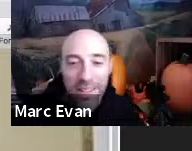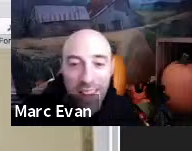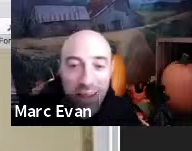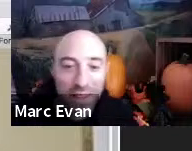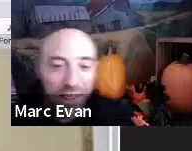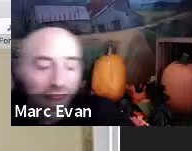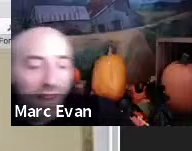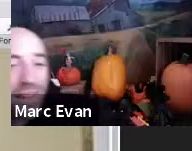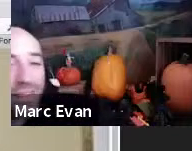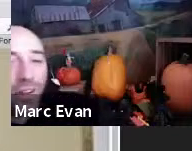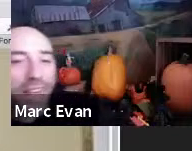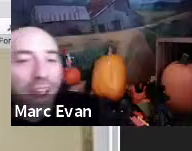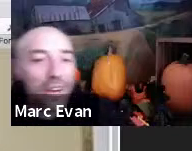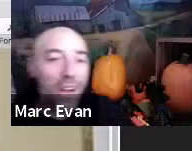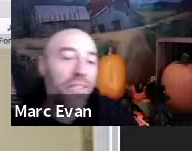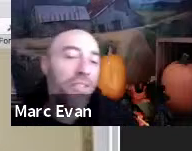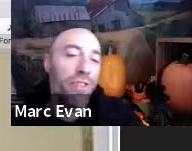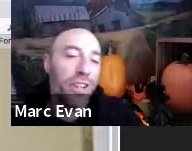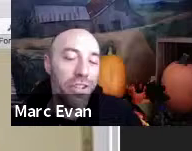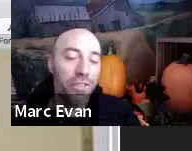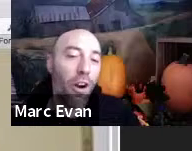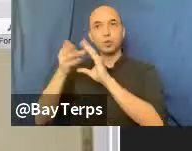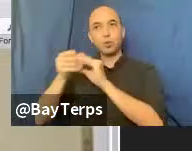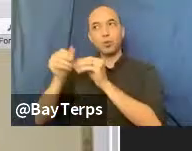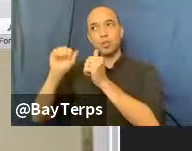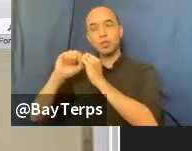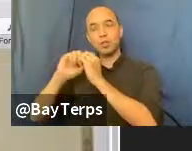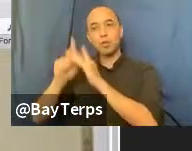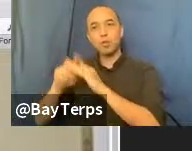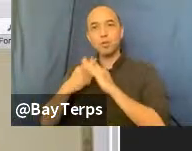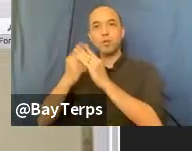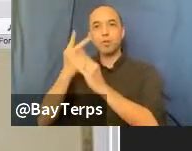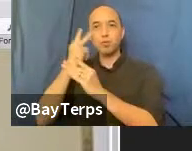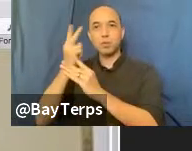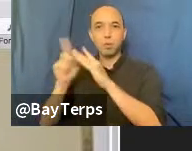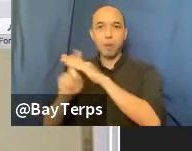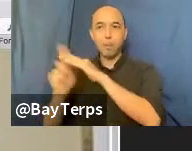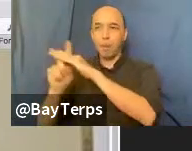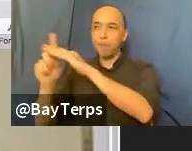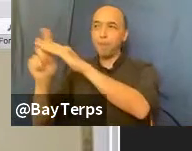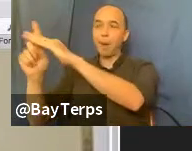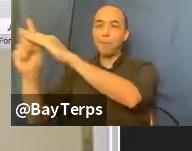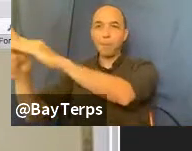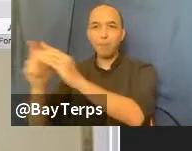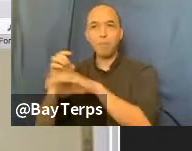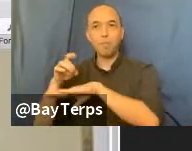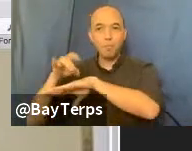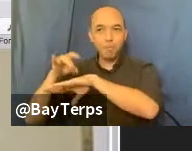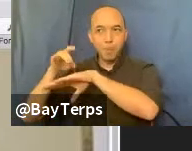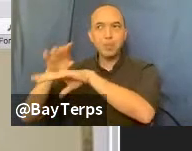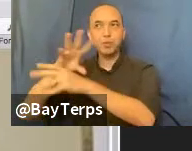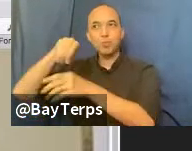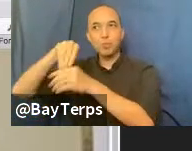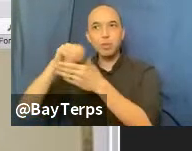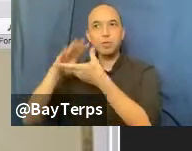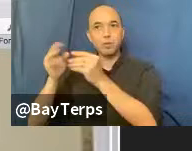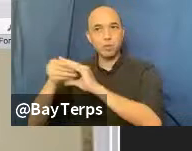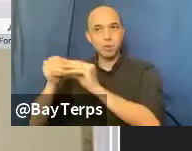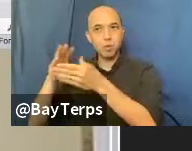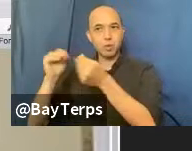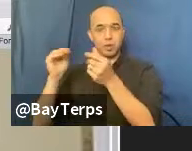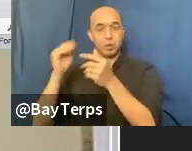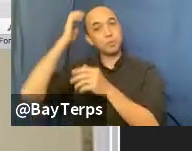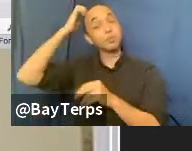the United States started carrying on their tradition of carving jack-o'-lanterns, but now they're using pumpkins to